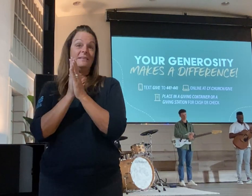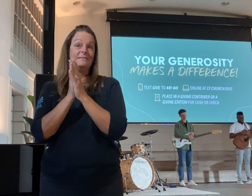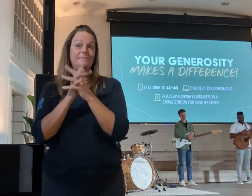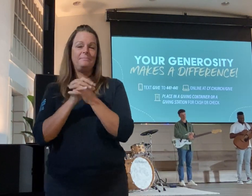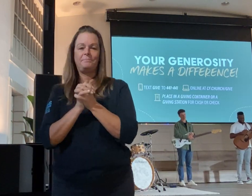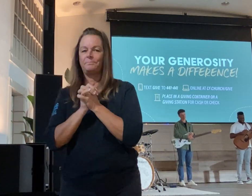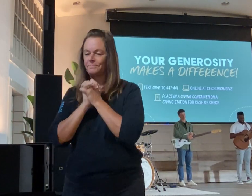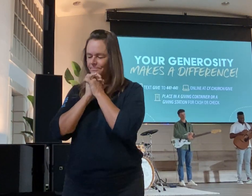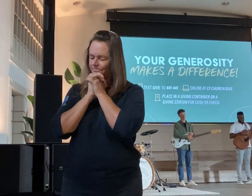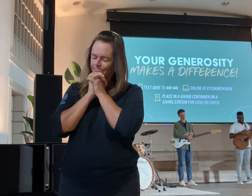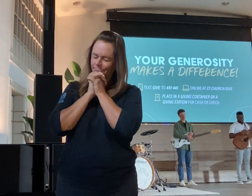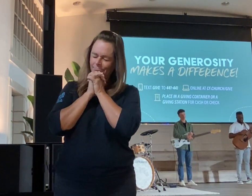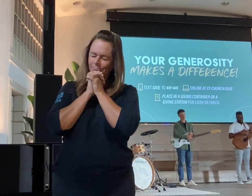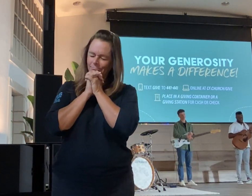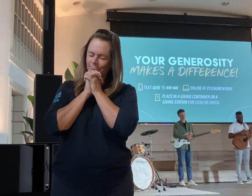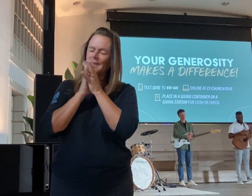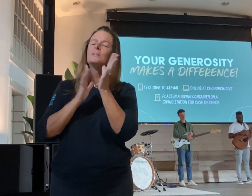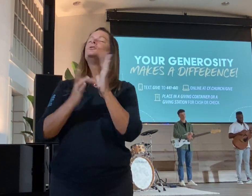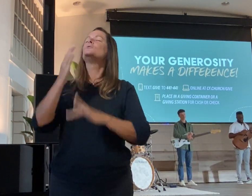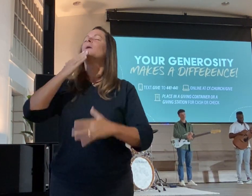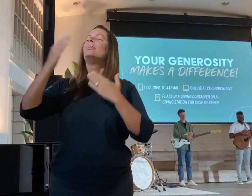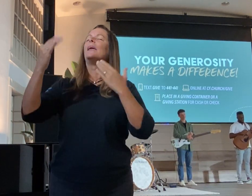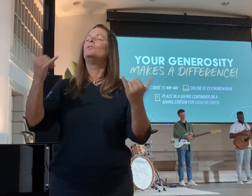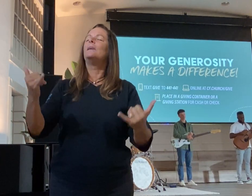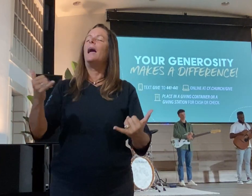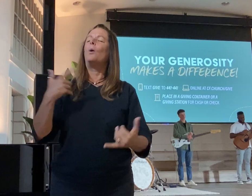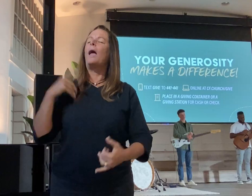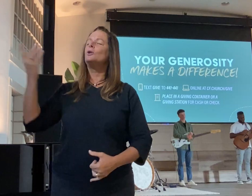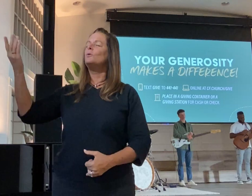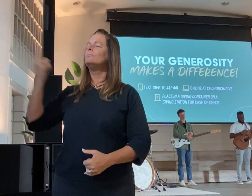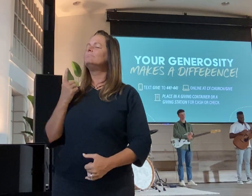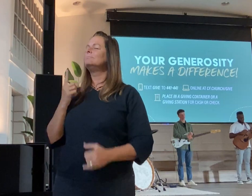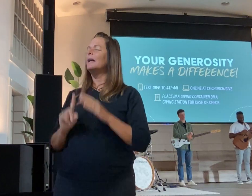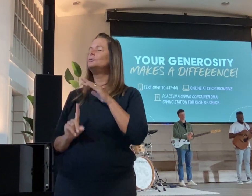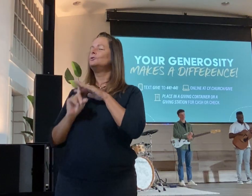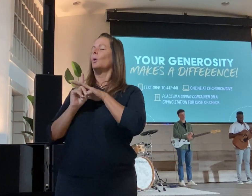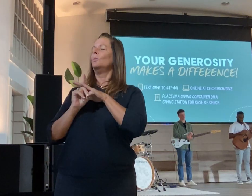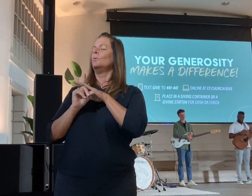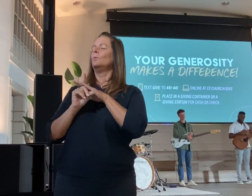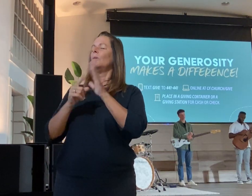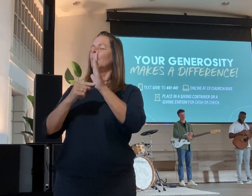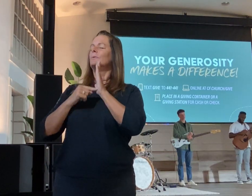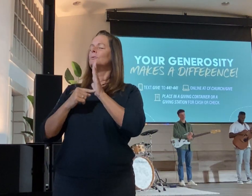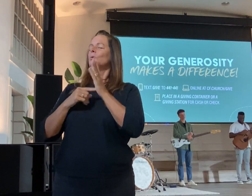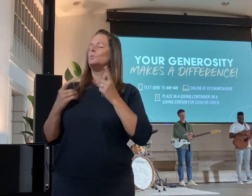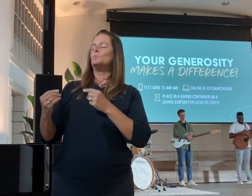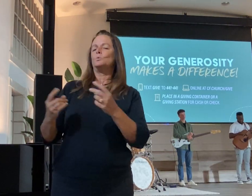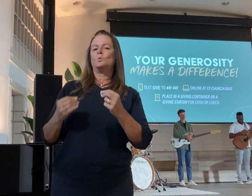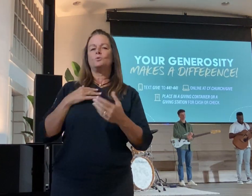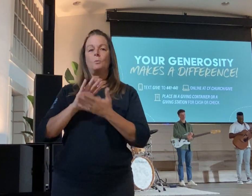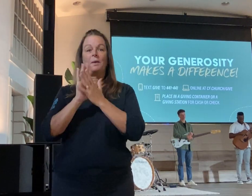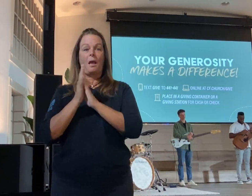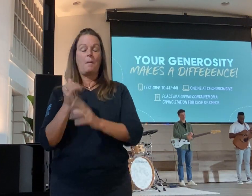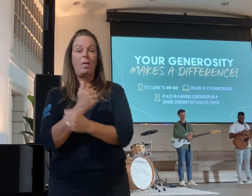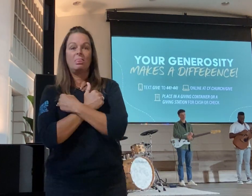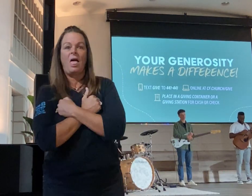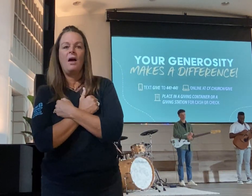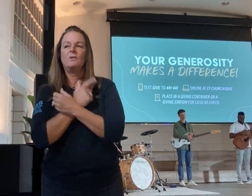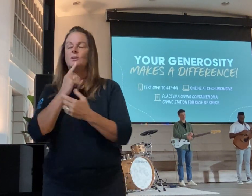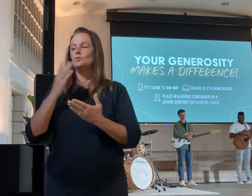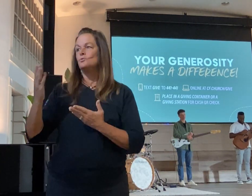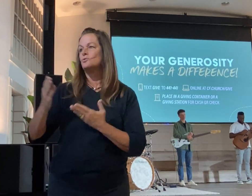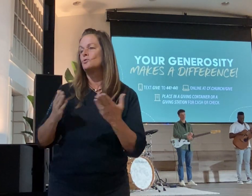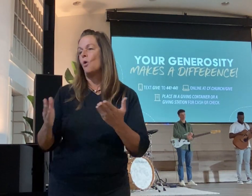all those who have come before us to this point, who have showed us and modeled what it looks like to love,